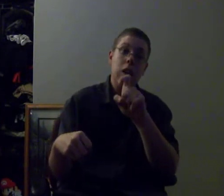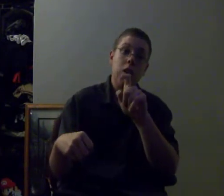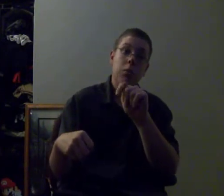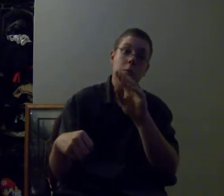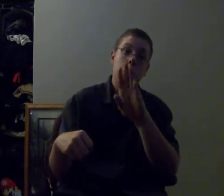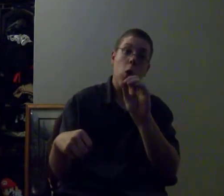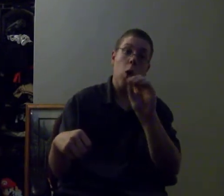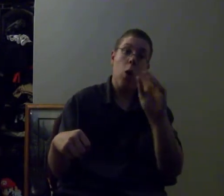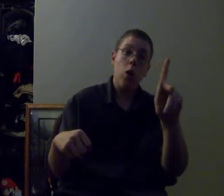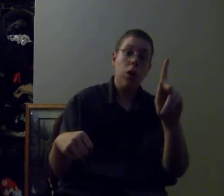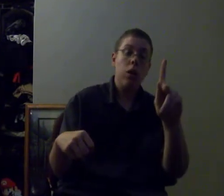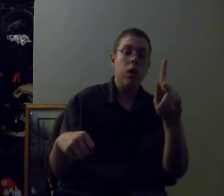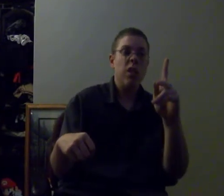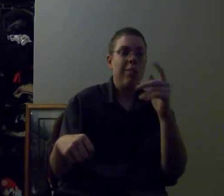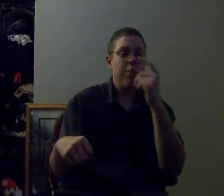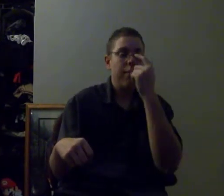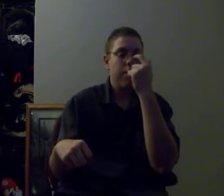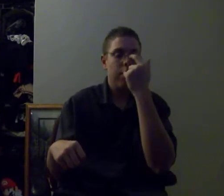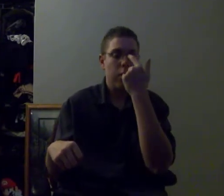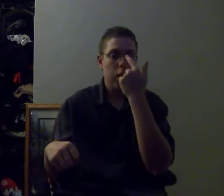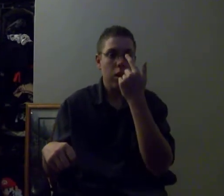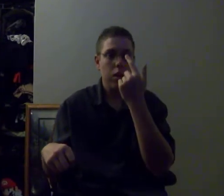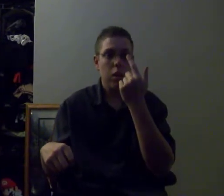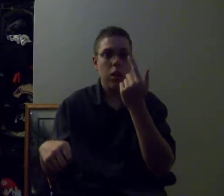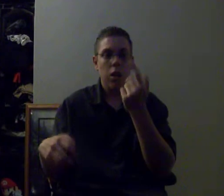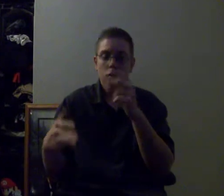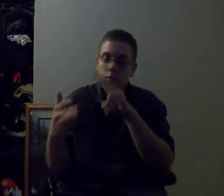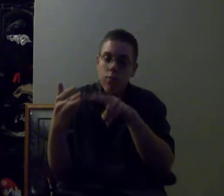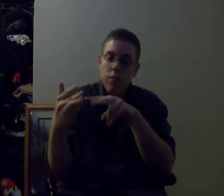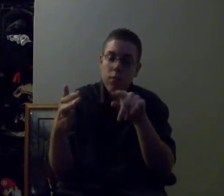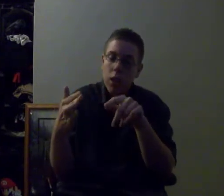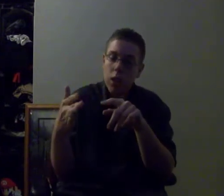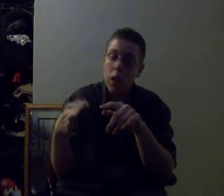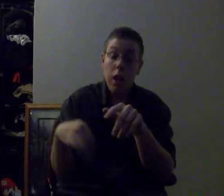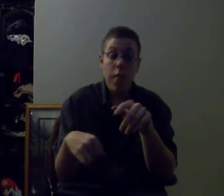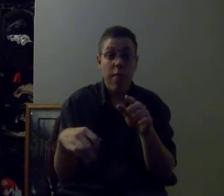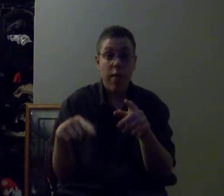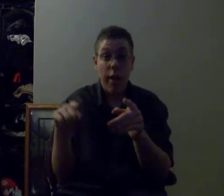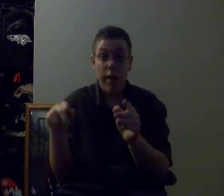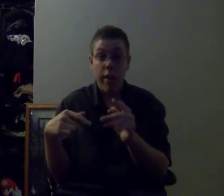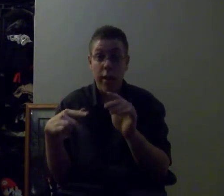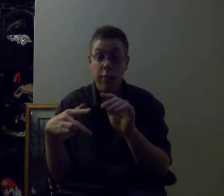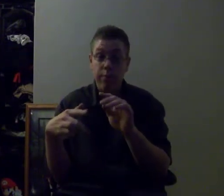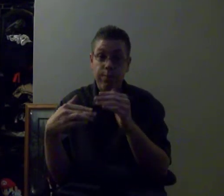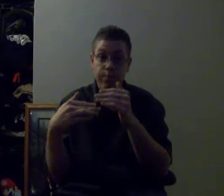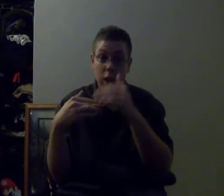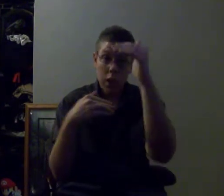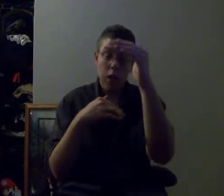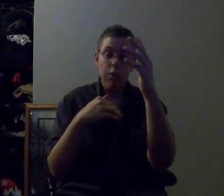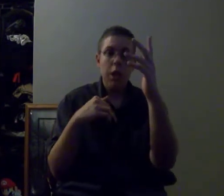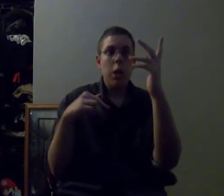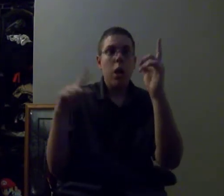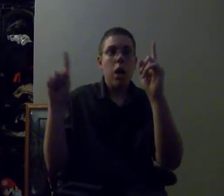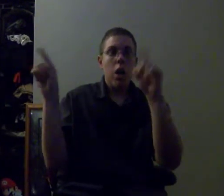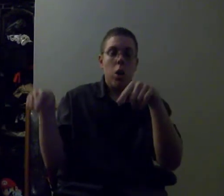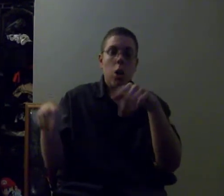use the computer system in the library instead of looking on the web, even though I know the web is the way of the future. I'm a little old-fashioned, and I